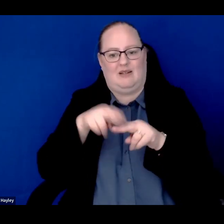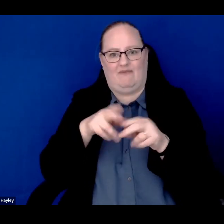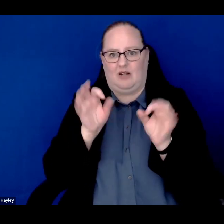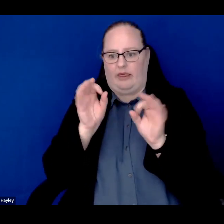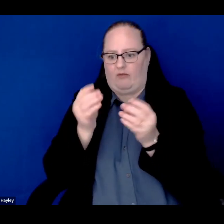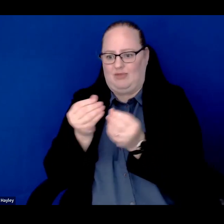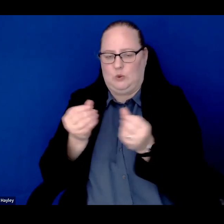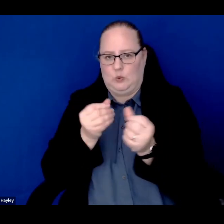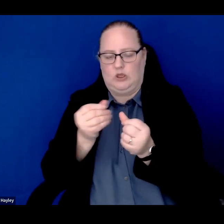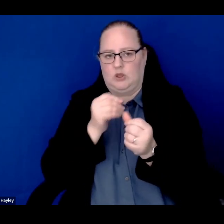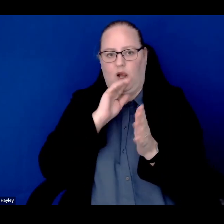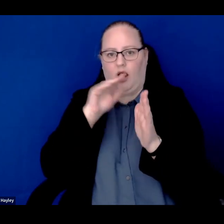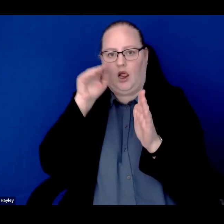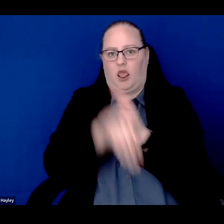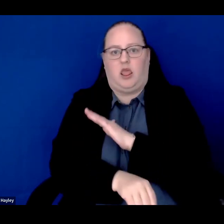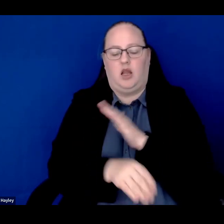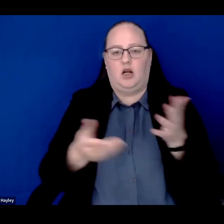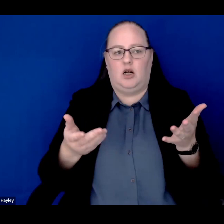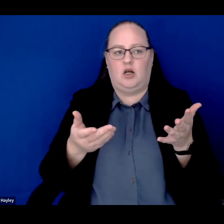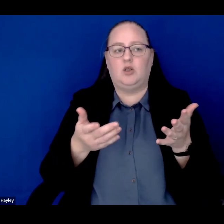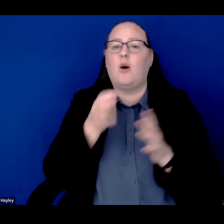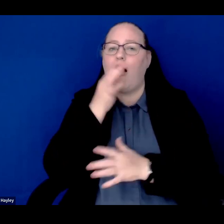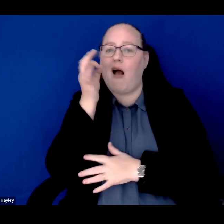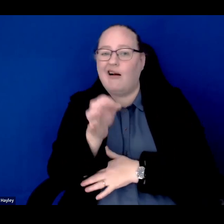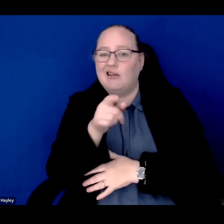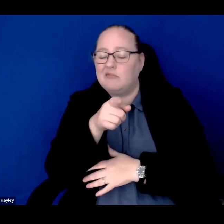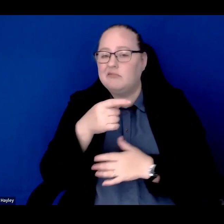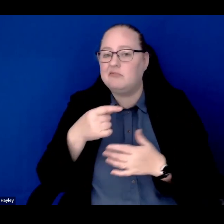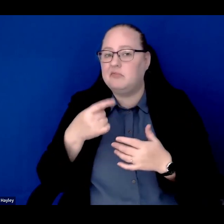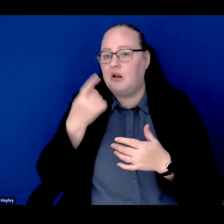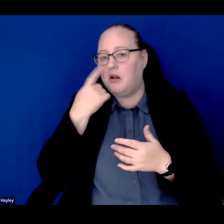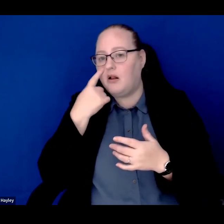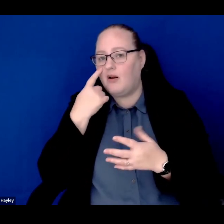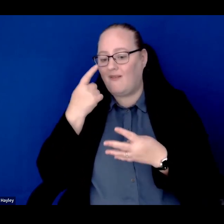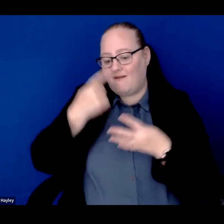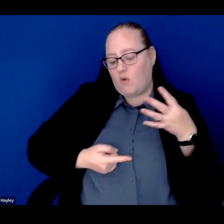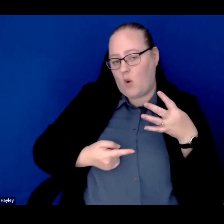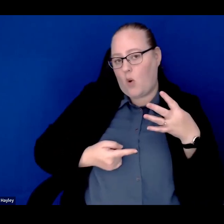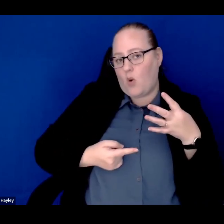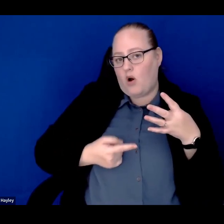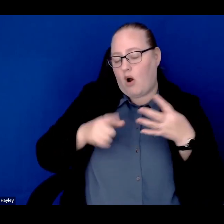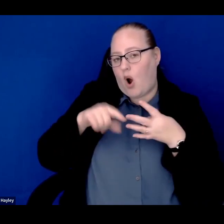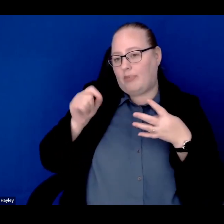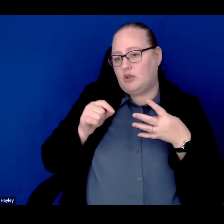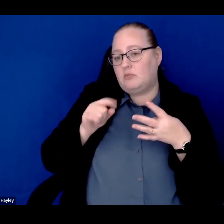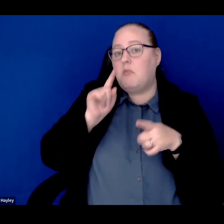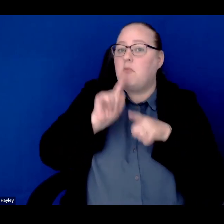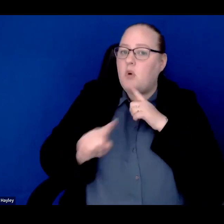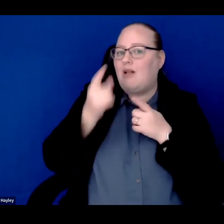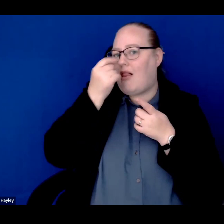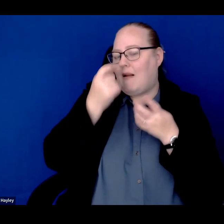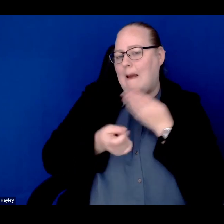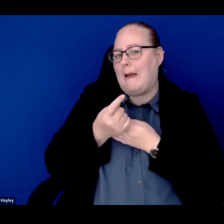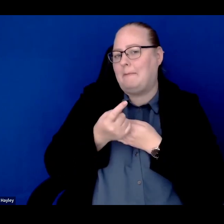take a stand on which of these four options do you think is more likely? And if we can cue the poll at this point, I'm really, really interested to